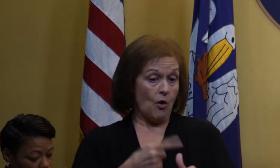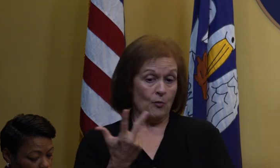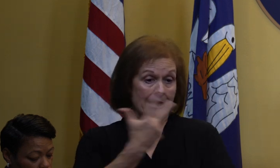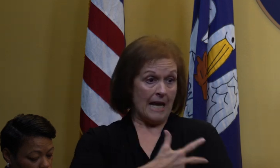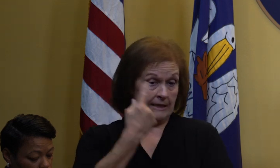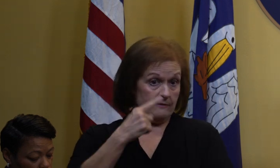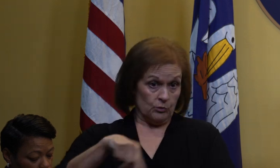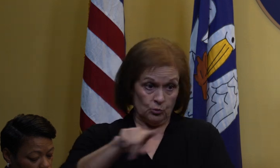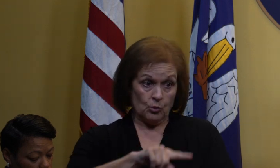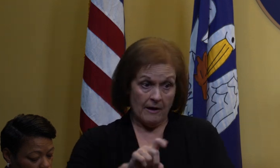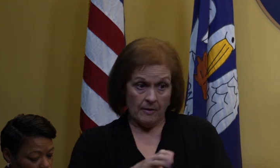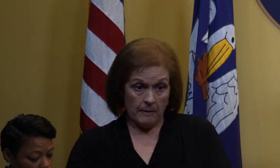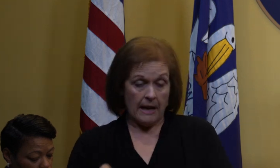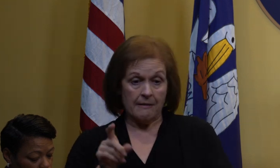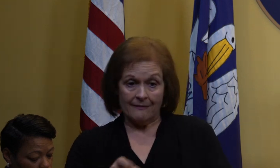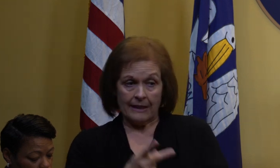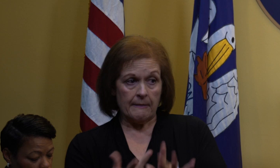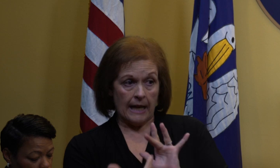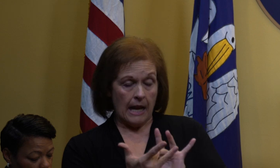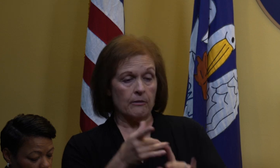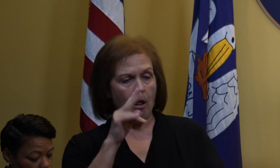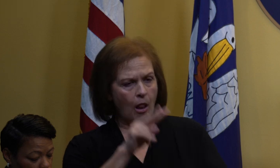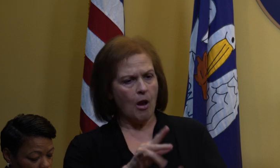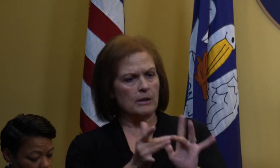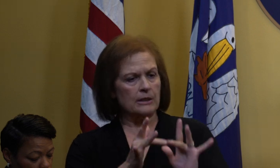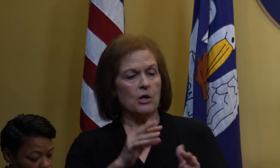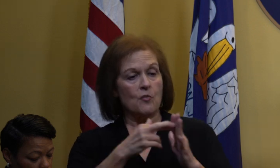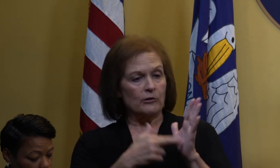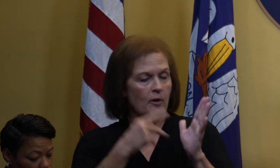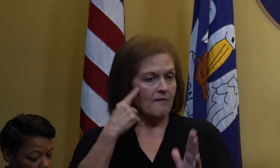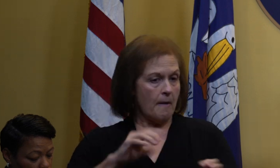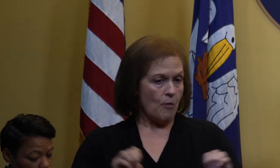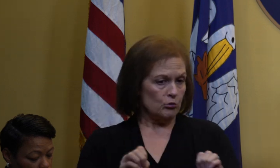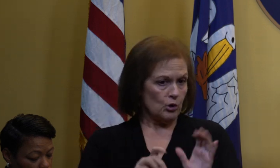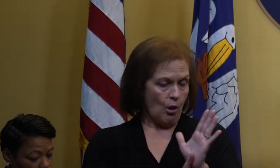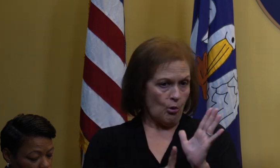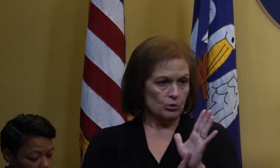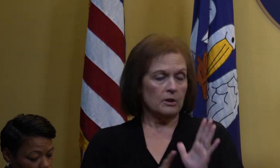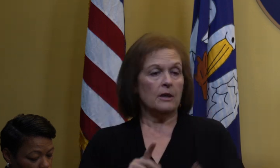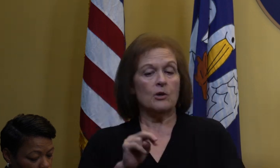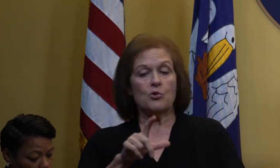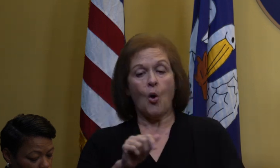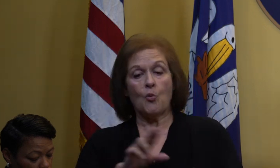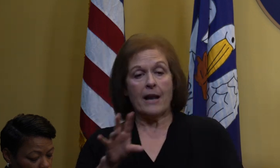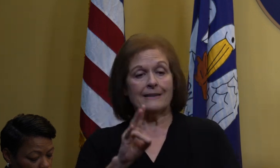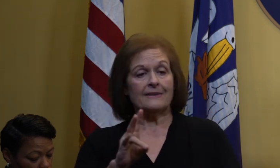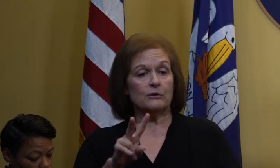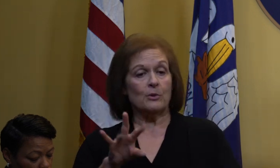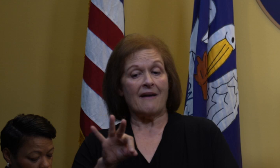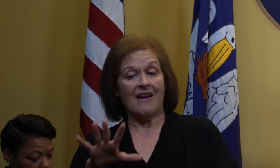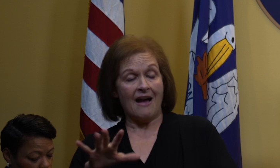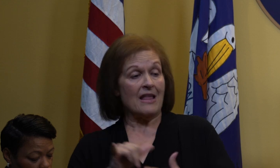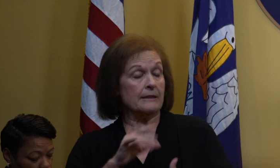you. Stay connected. So go to that website, register for emergency alerts. As the mayor mentioned, NOAA Ready to